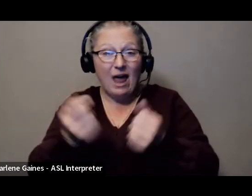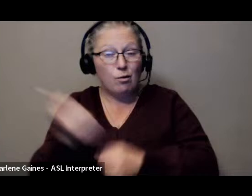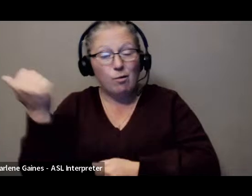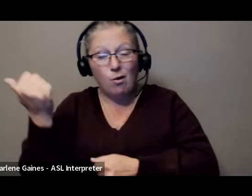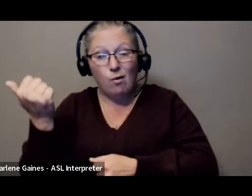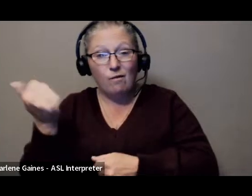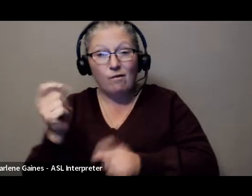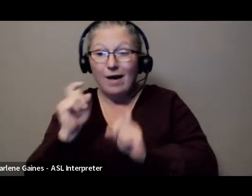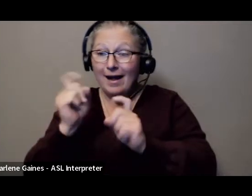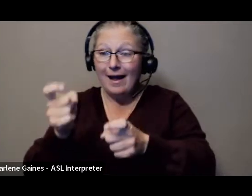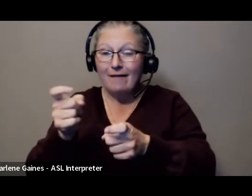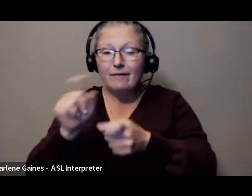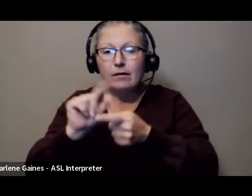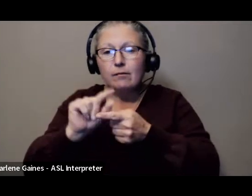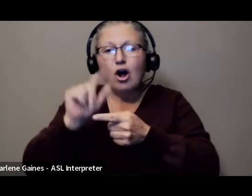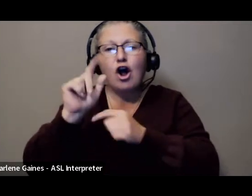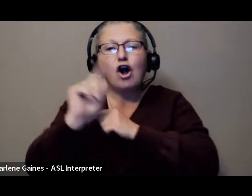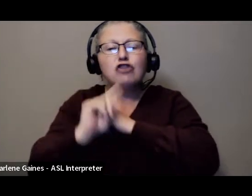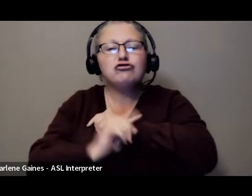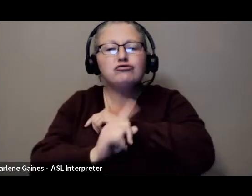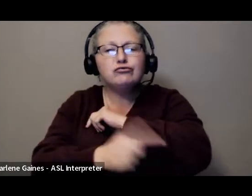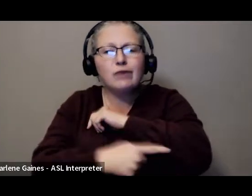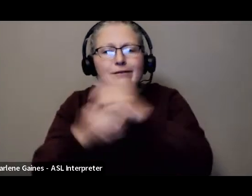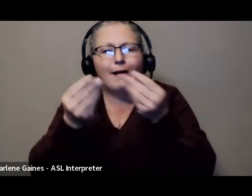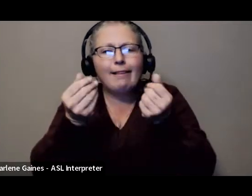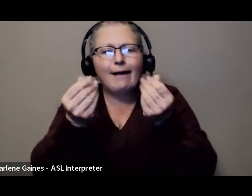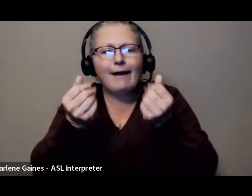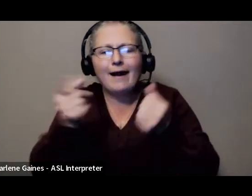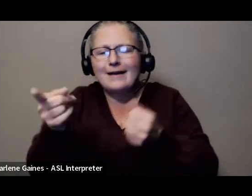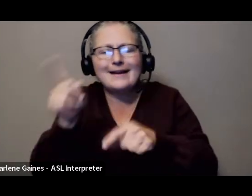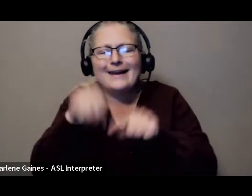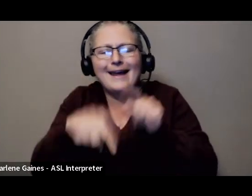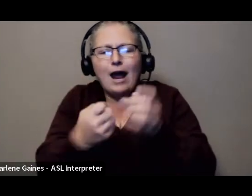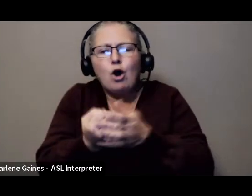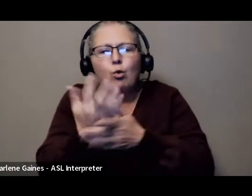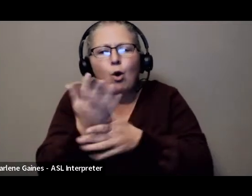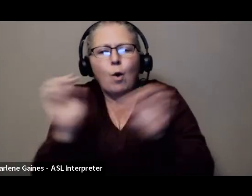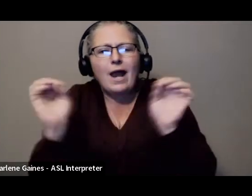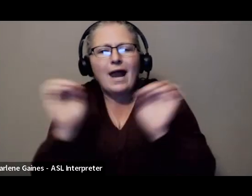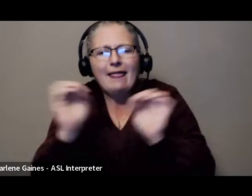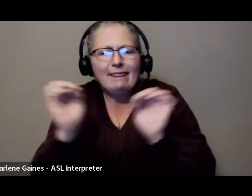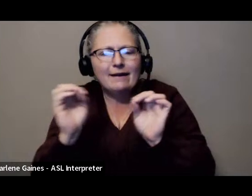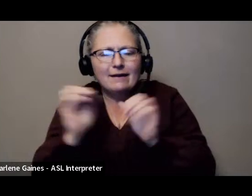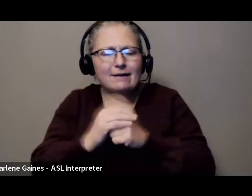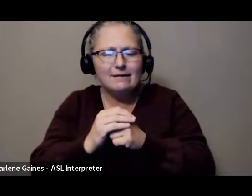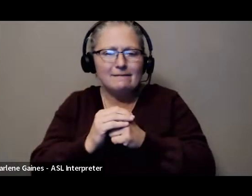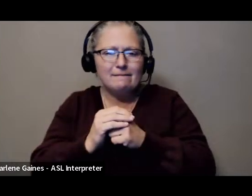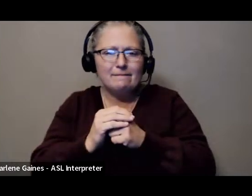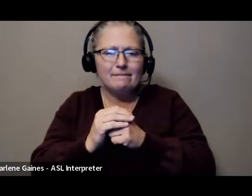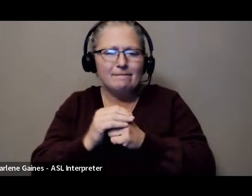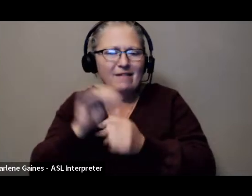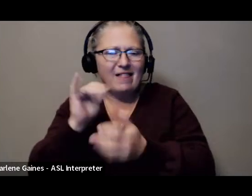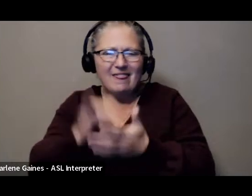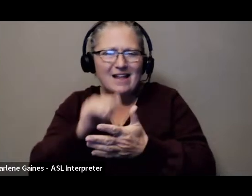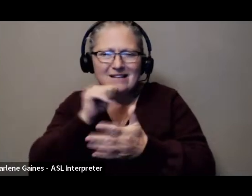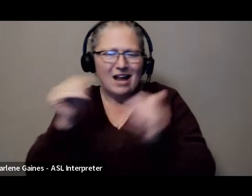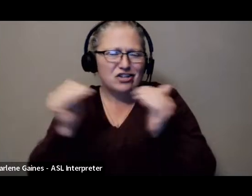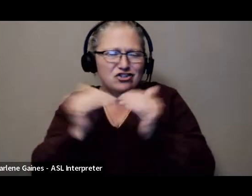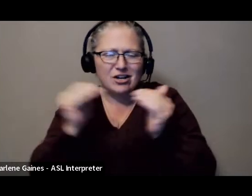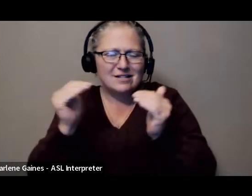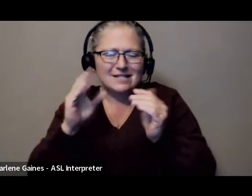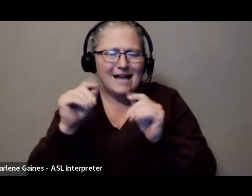were given pieces of garbage land that you can't even grow anything on. That is not justice and